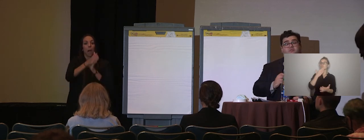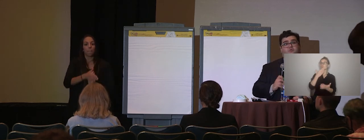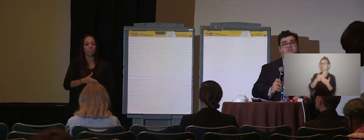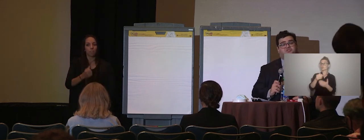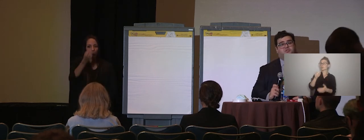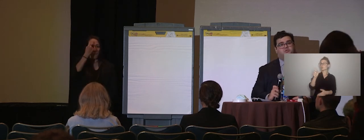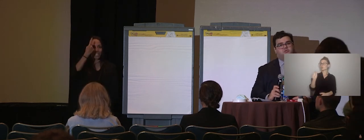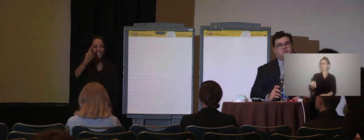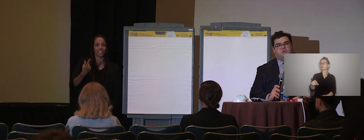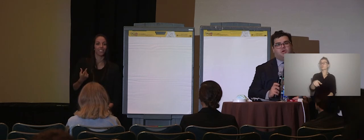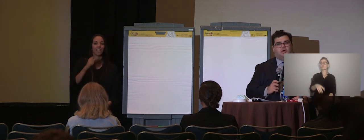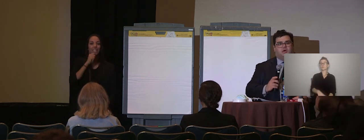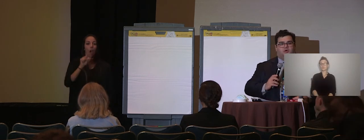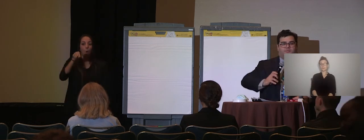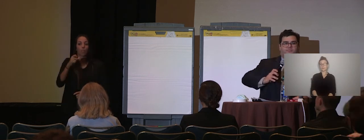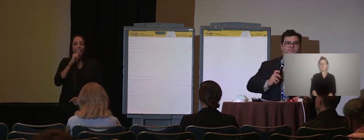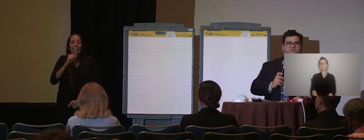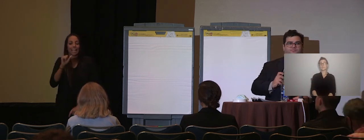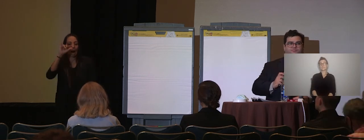That is a good question.